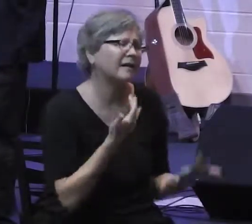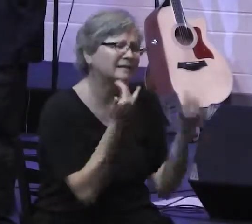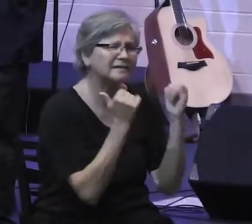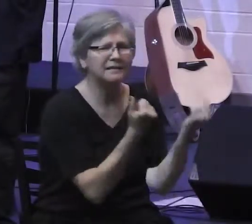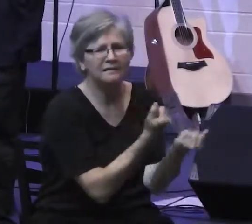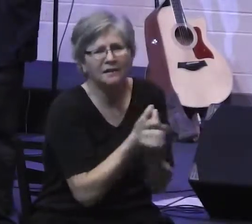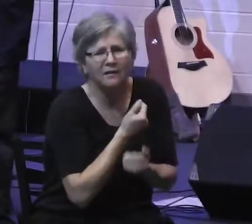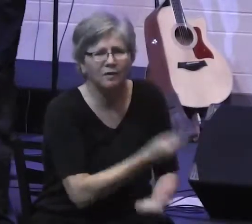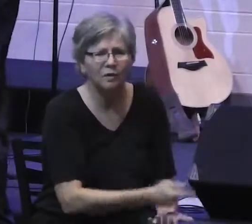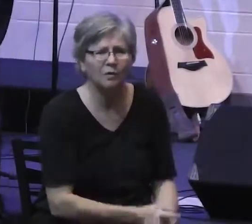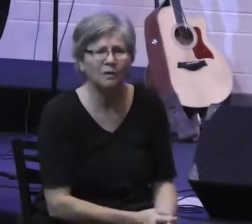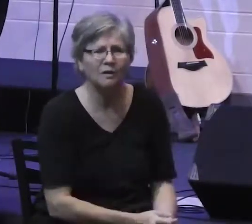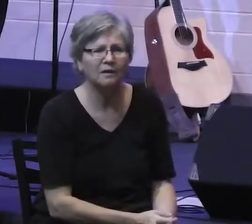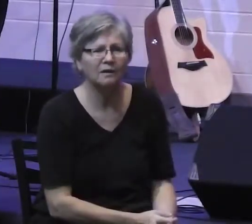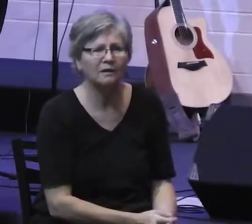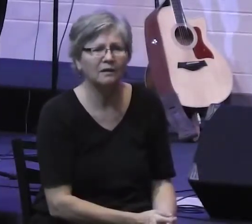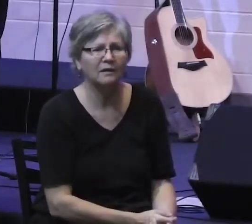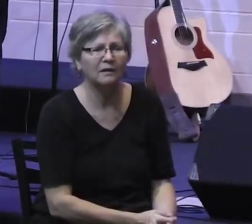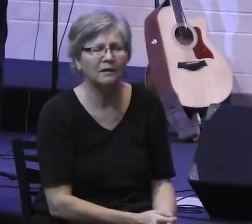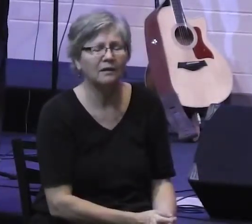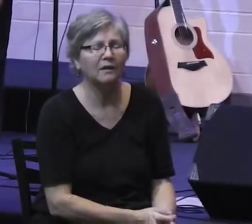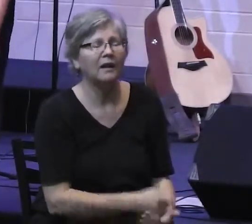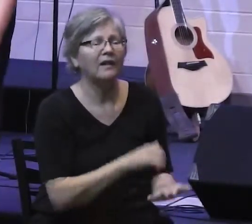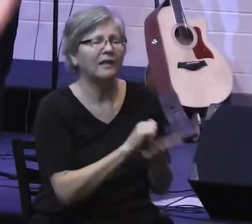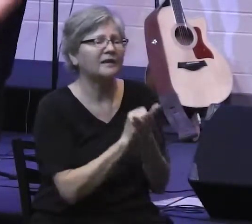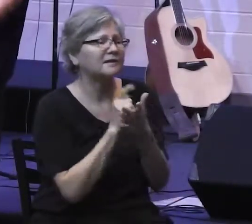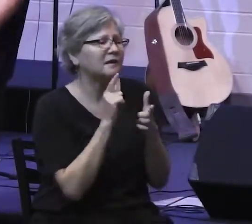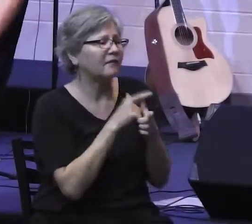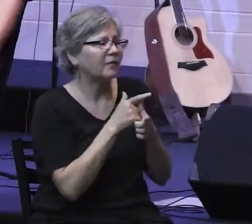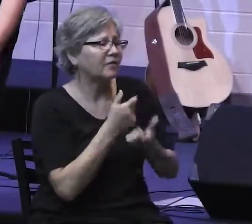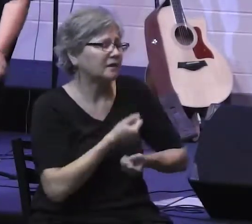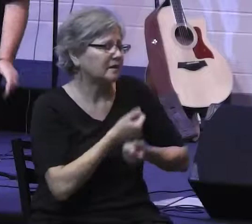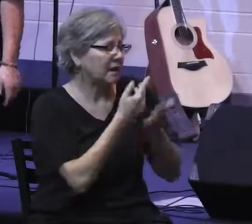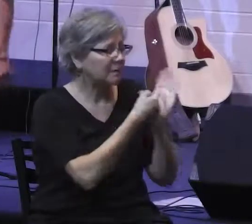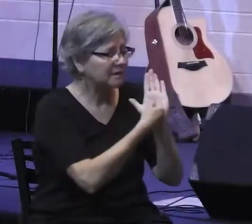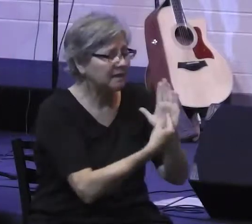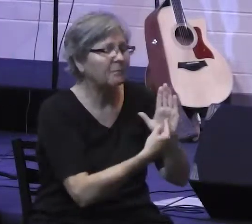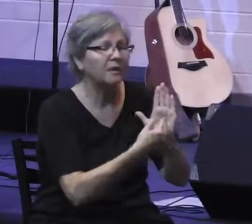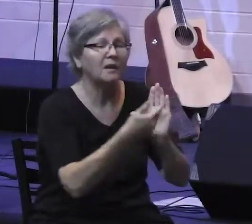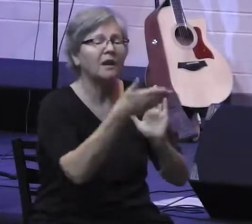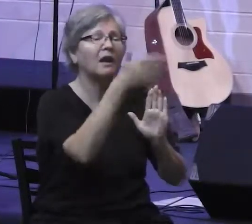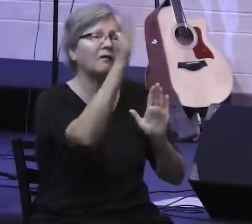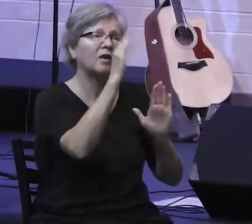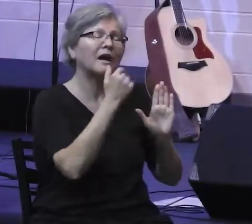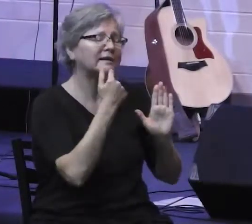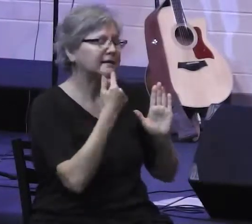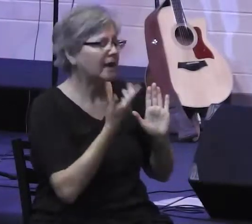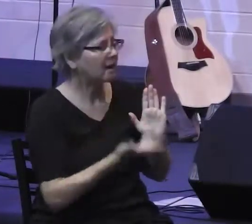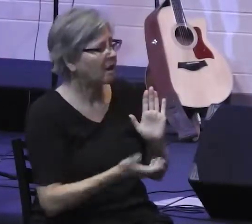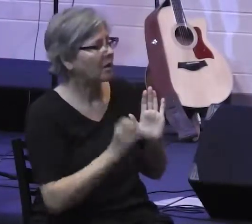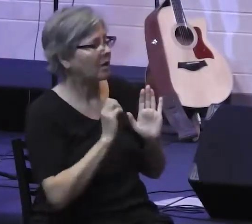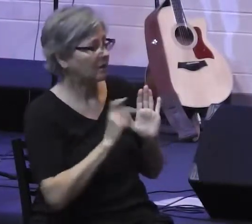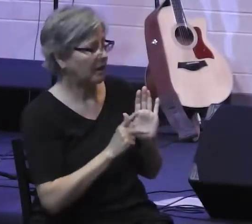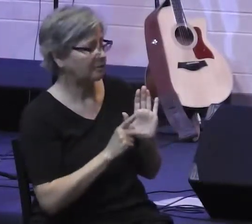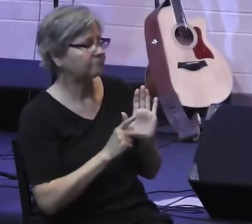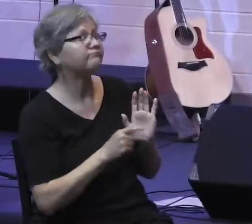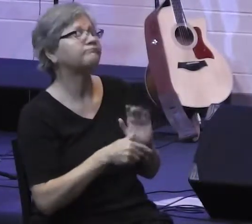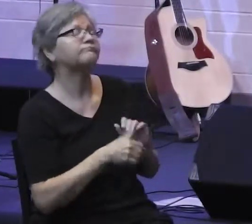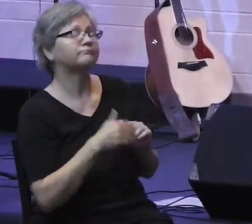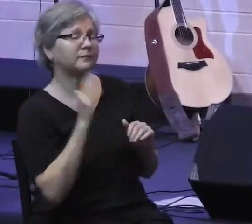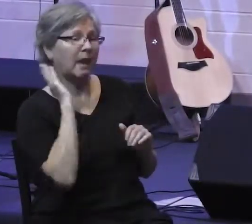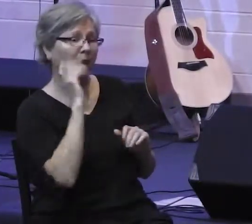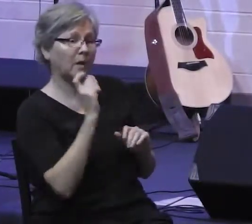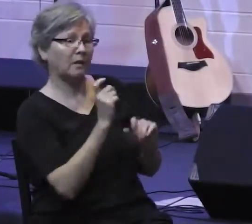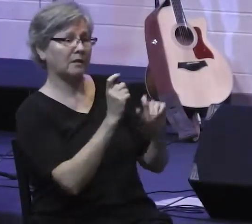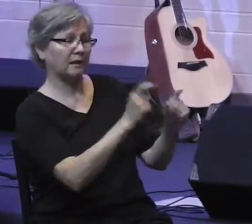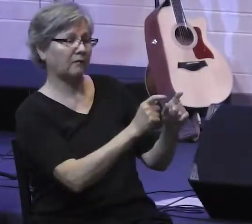you. And that's where we get the first expression of this going on, where God says, I'm going to give you someone who's going to